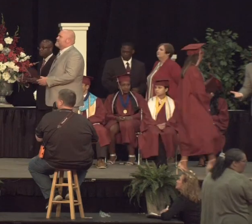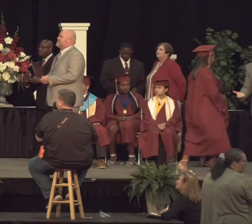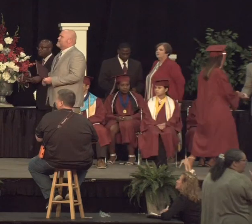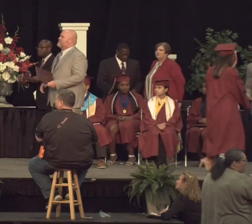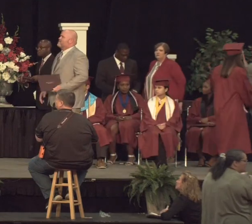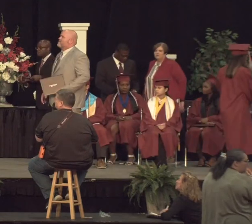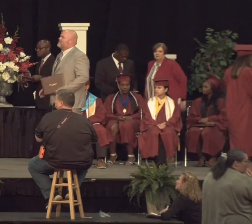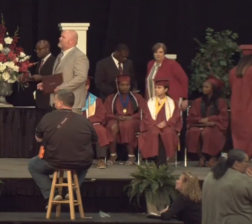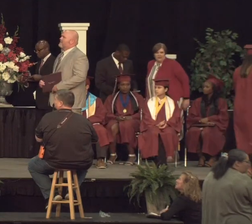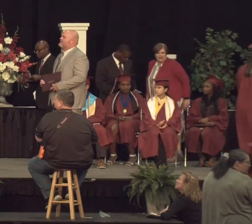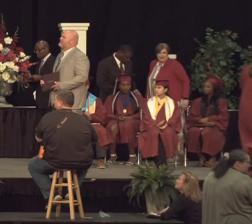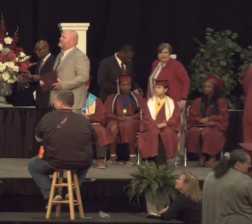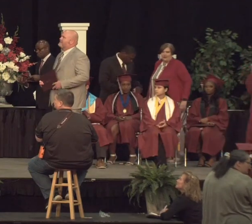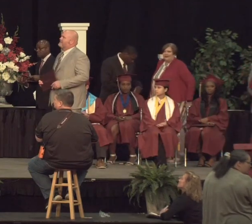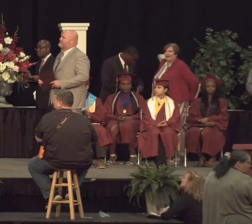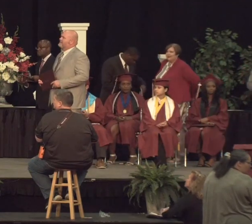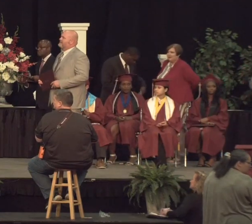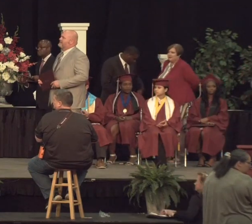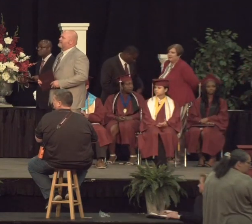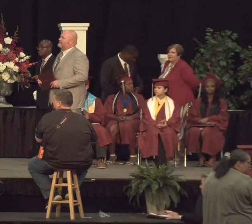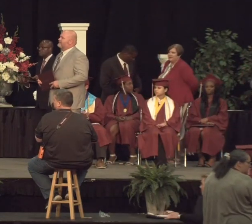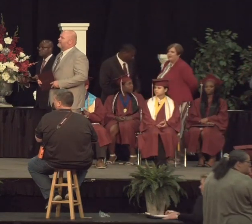Radejanique Jackson.